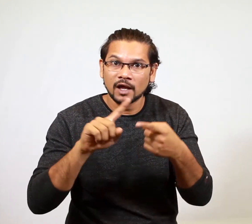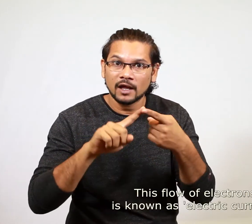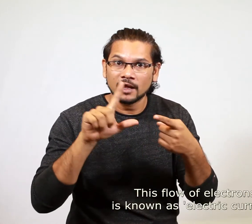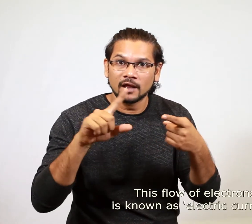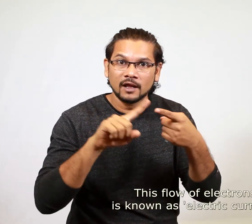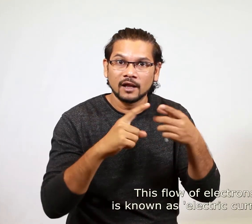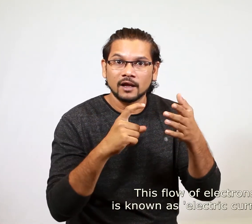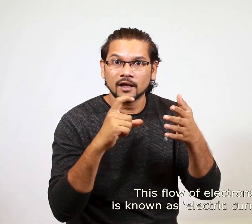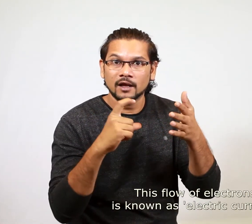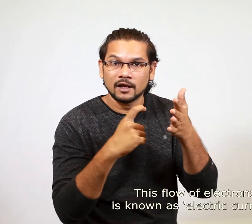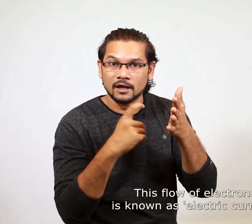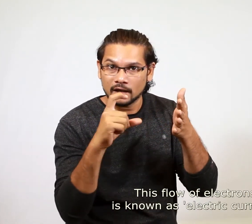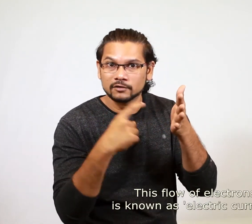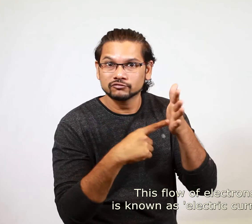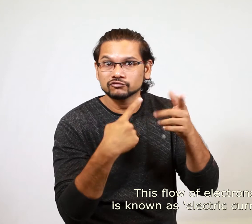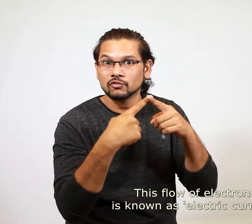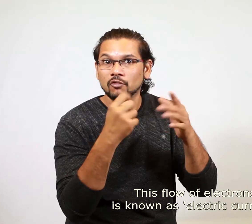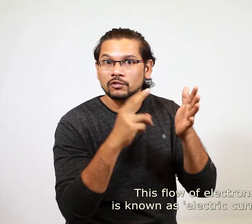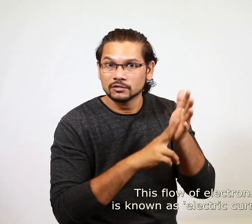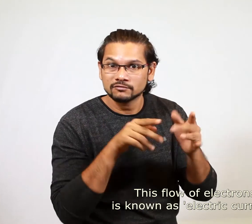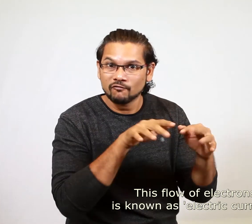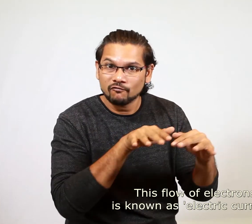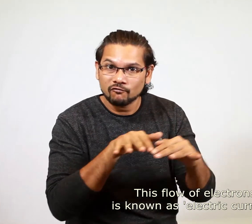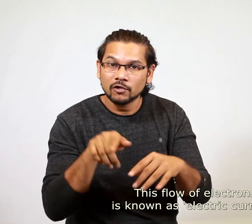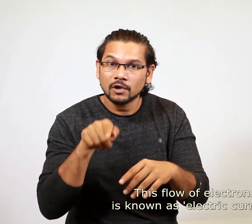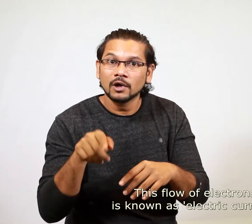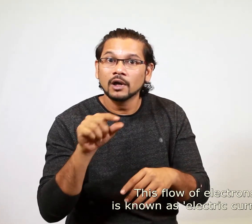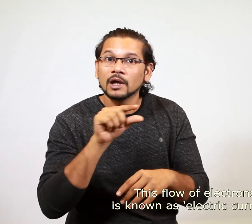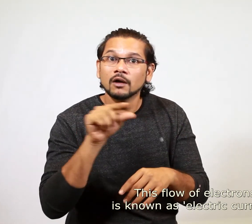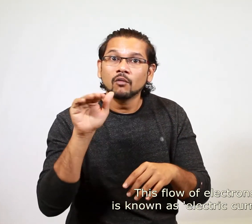This flow of electrons is known as electric current.